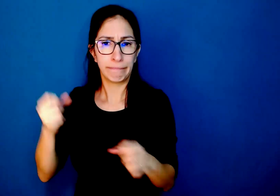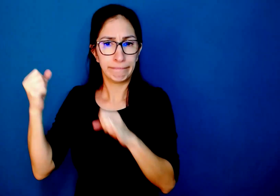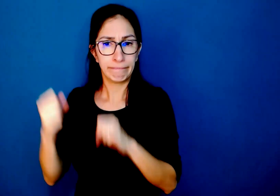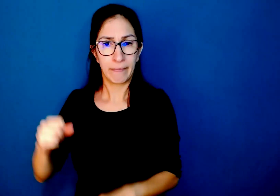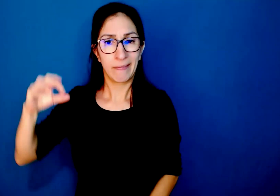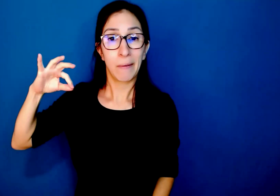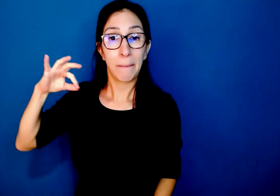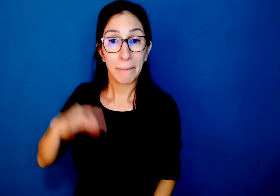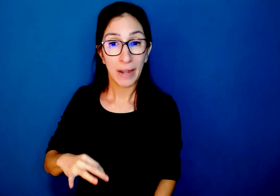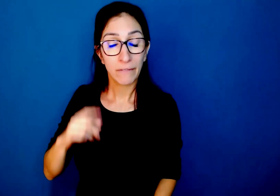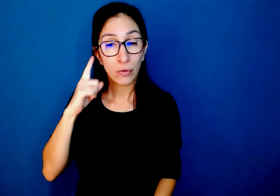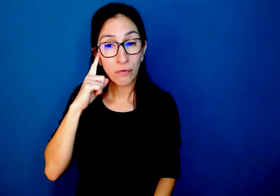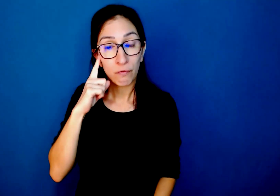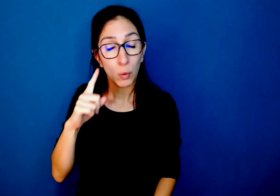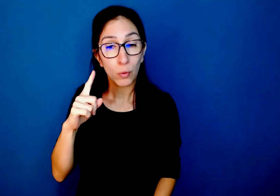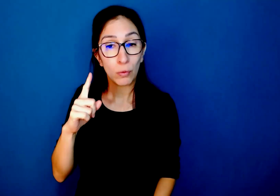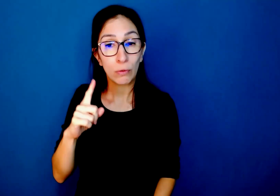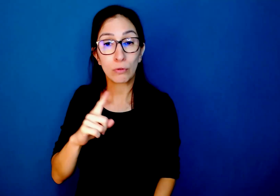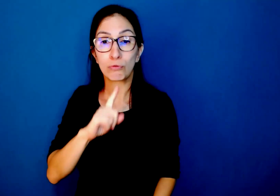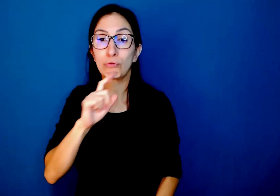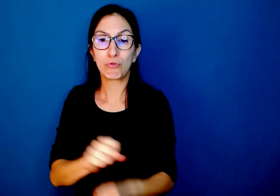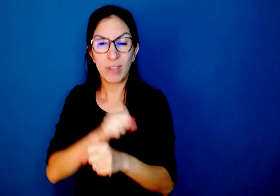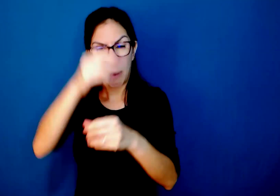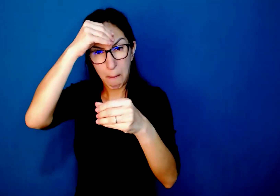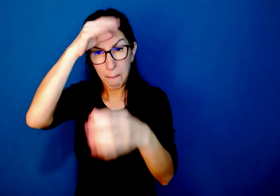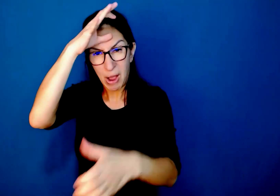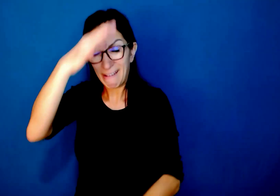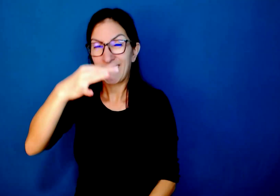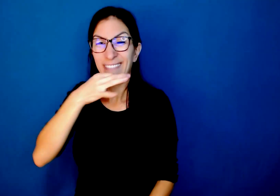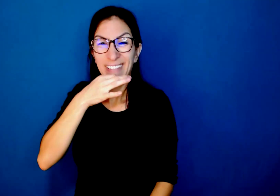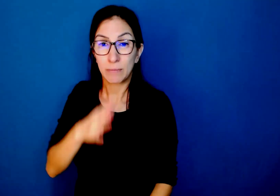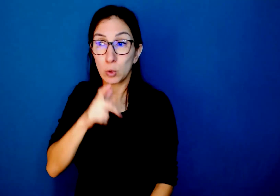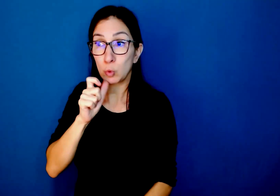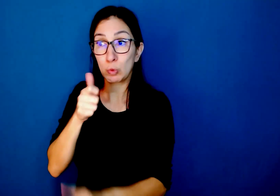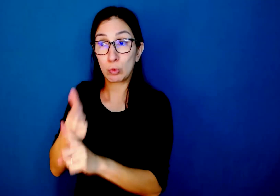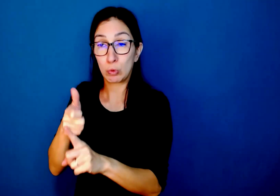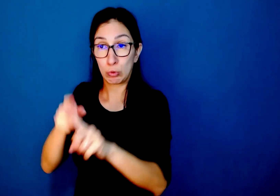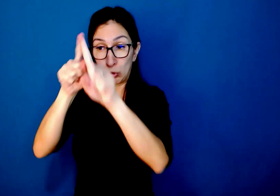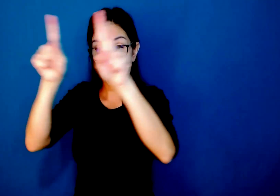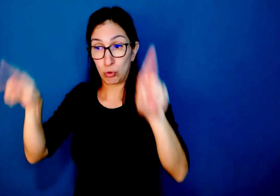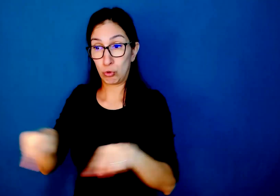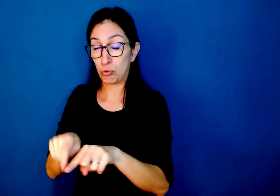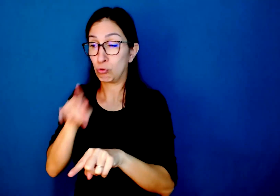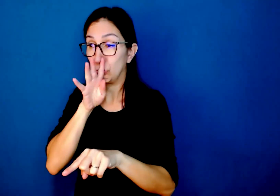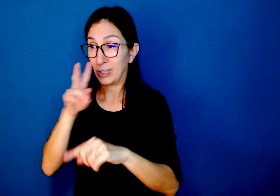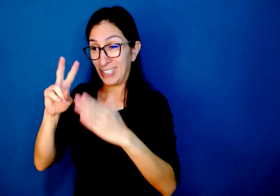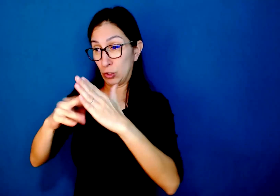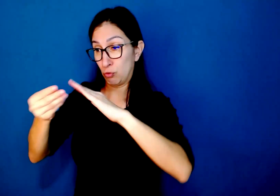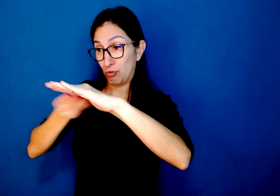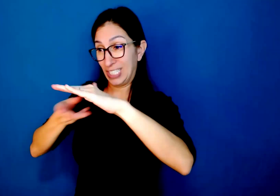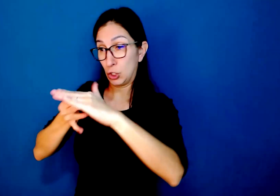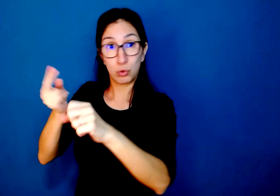to having real experts who are screen reader users looking at your stuff and paying